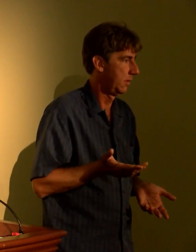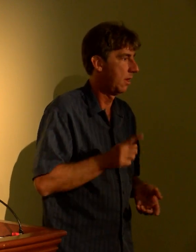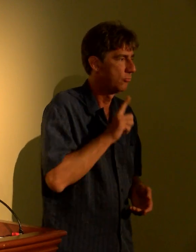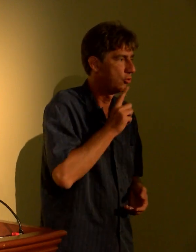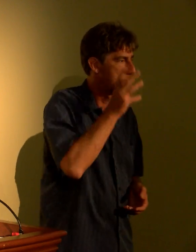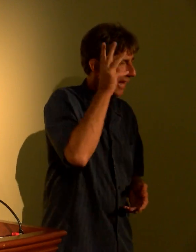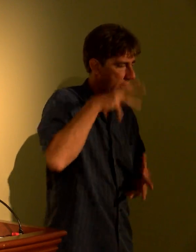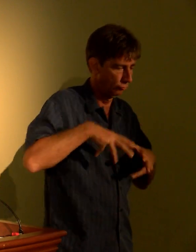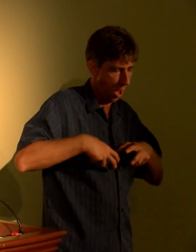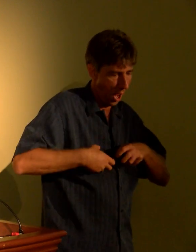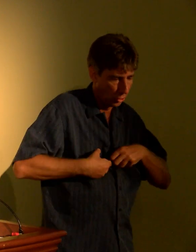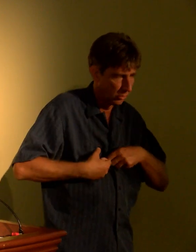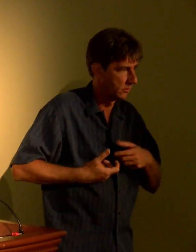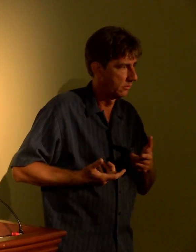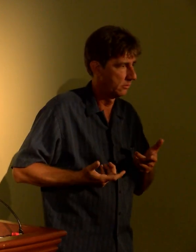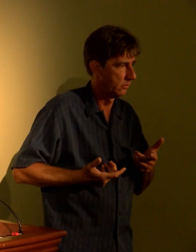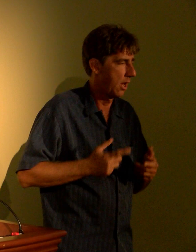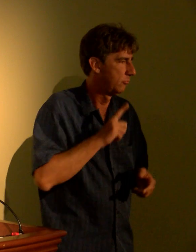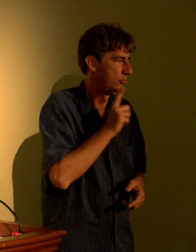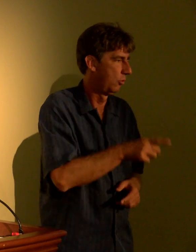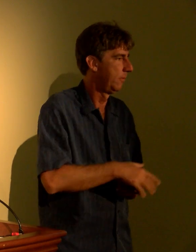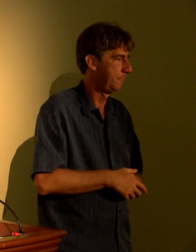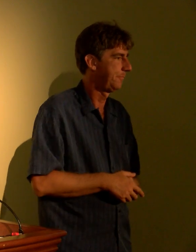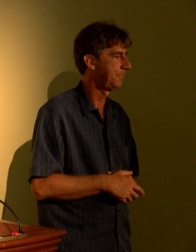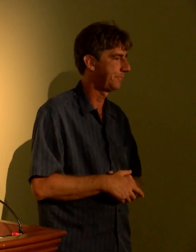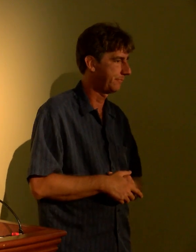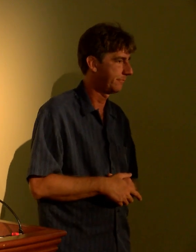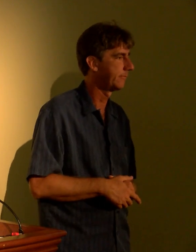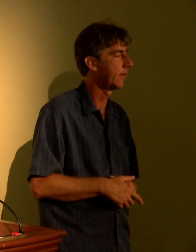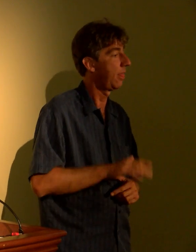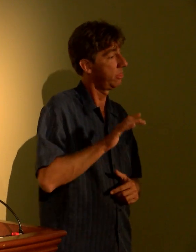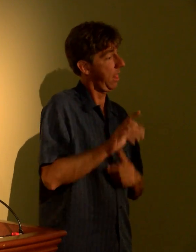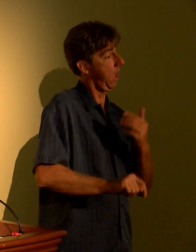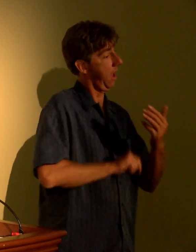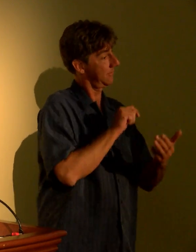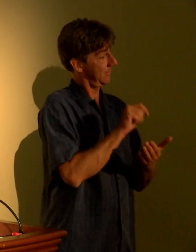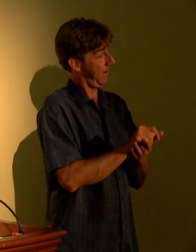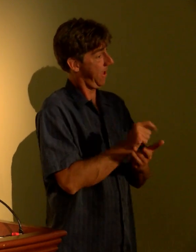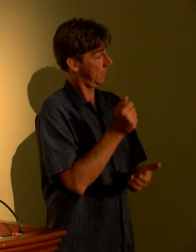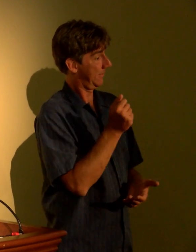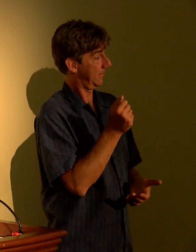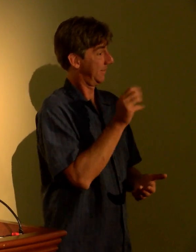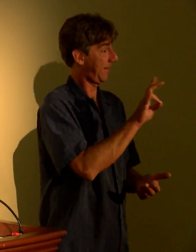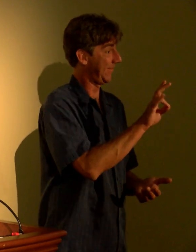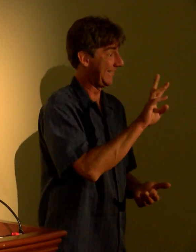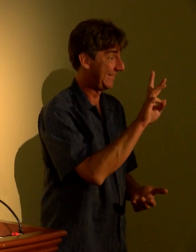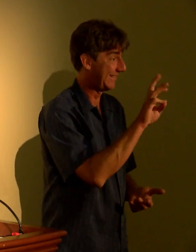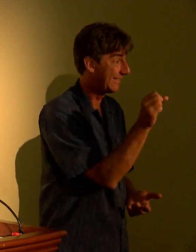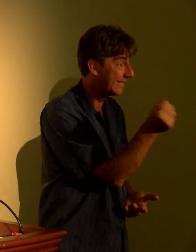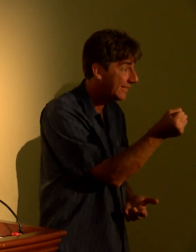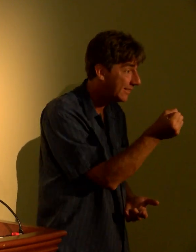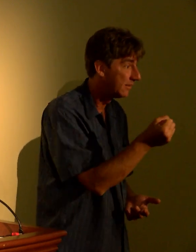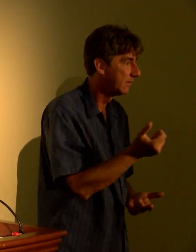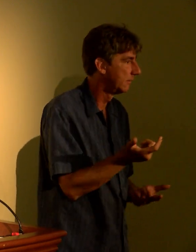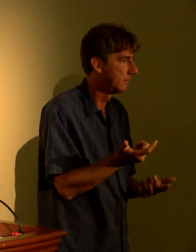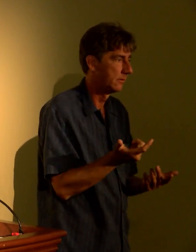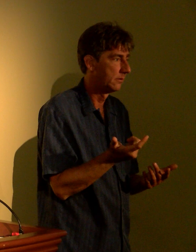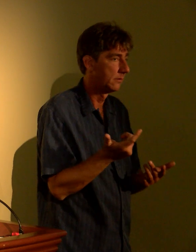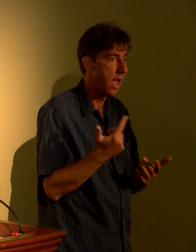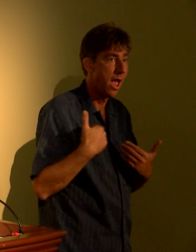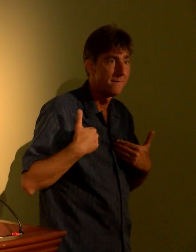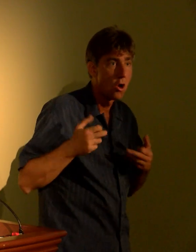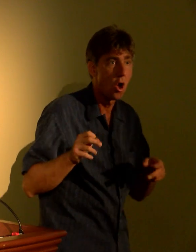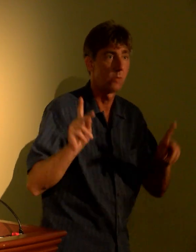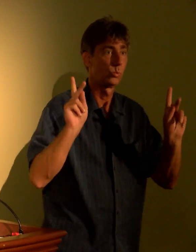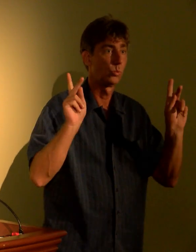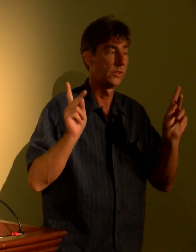his parents, because at this time in the 1760s, there were few, if any, prospects